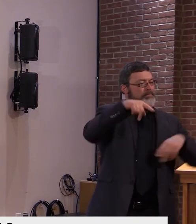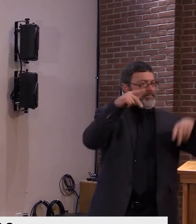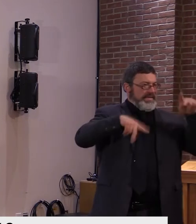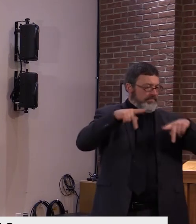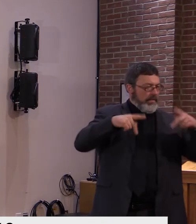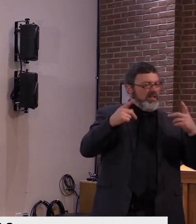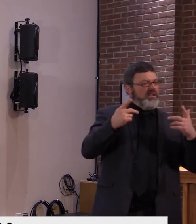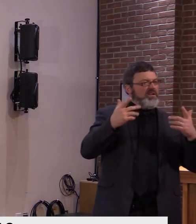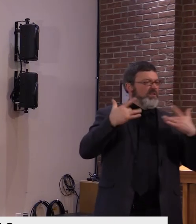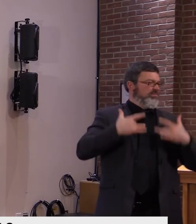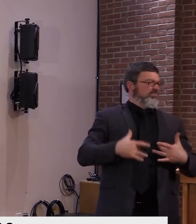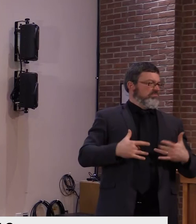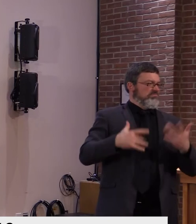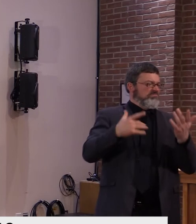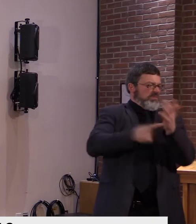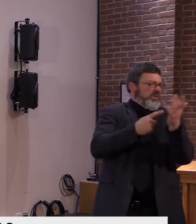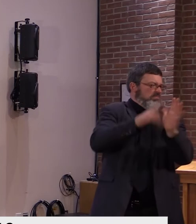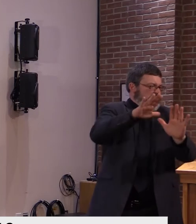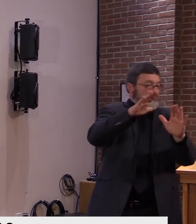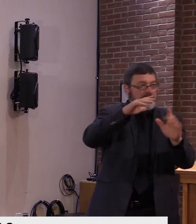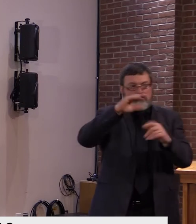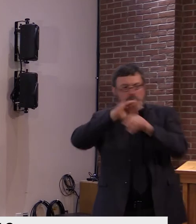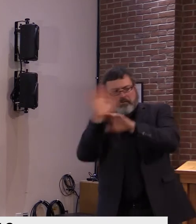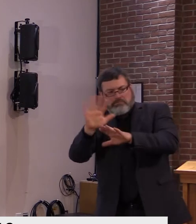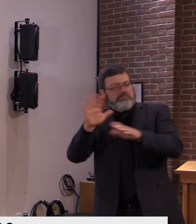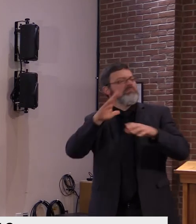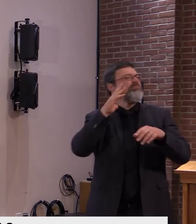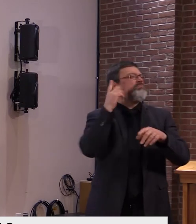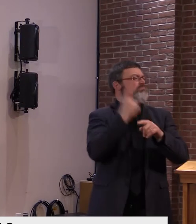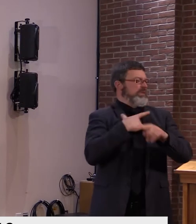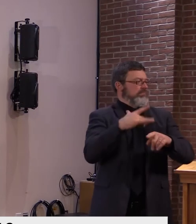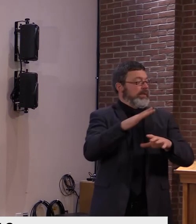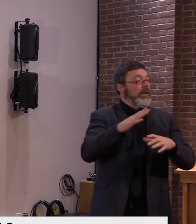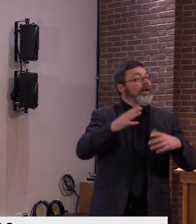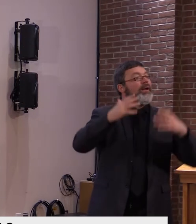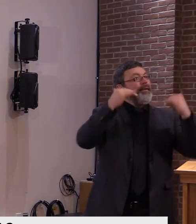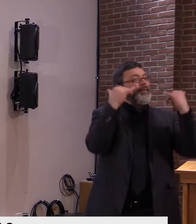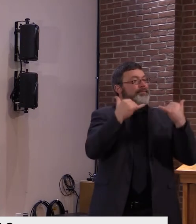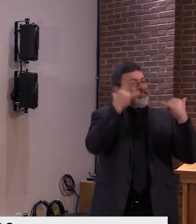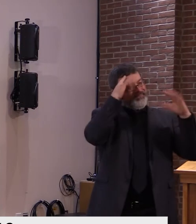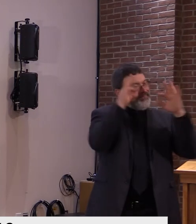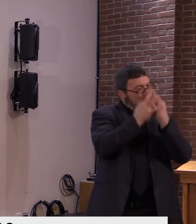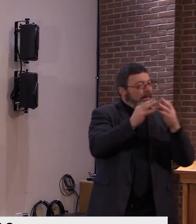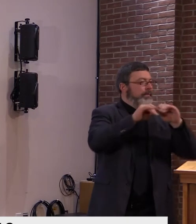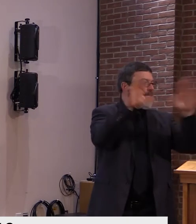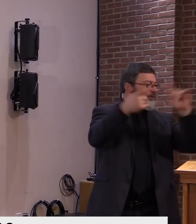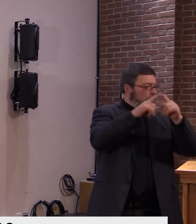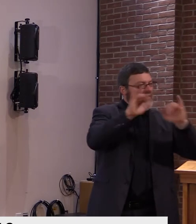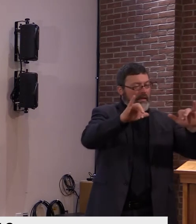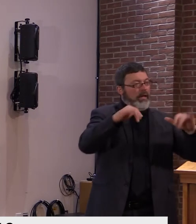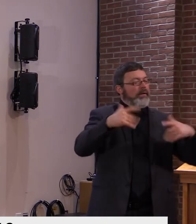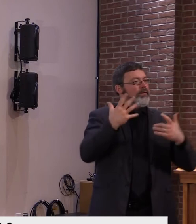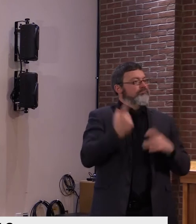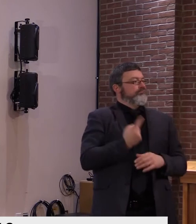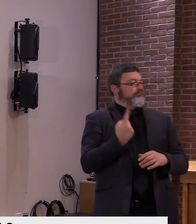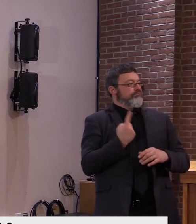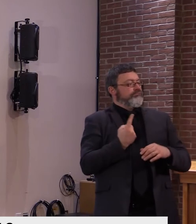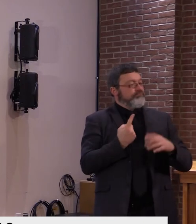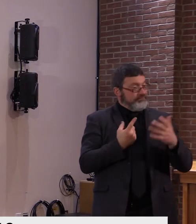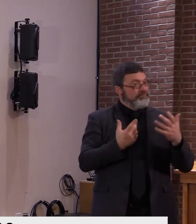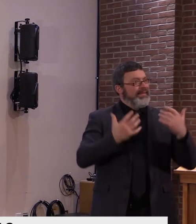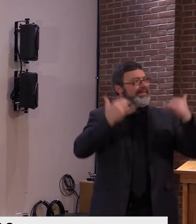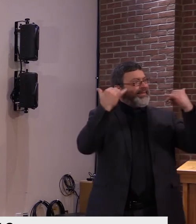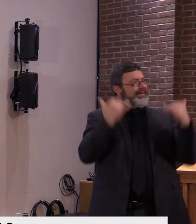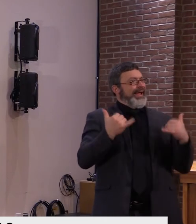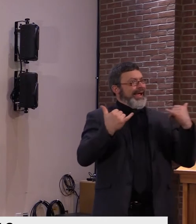family. How can they prevent depression? And what should families look for if they believe they have